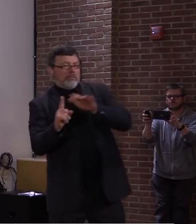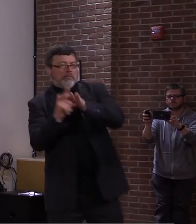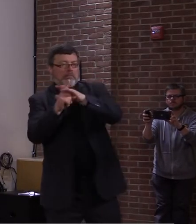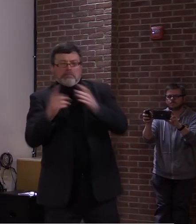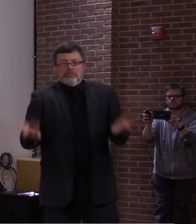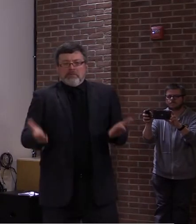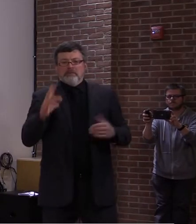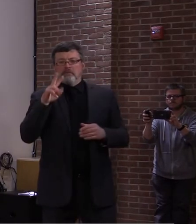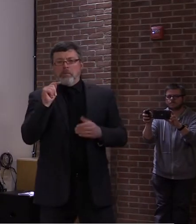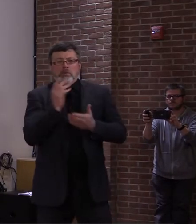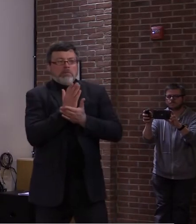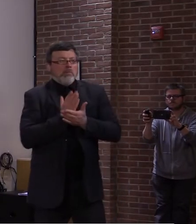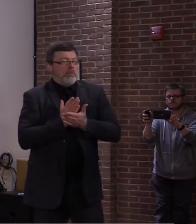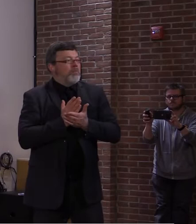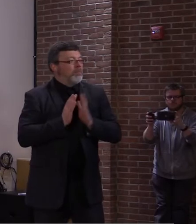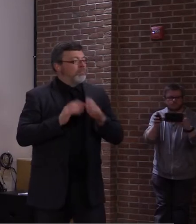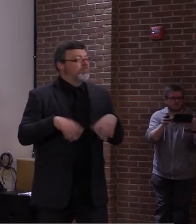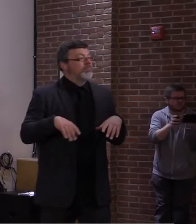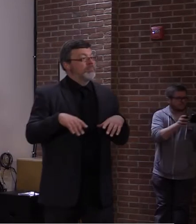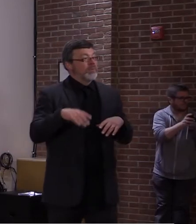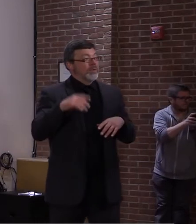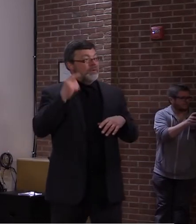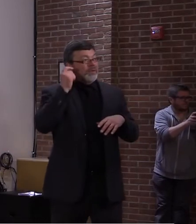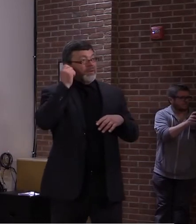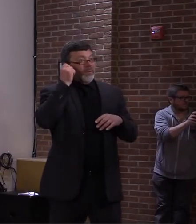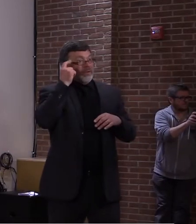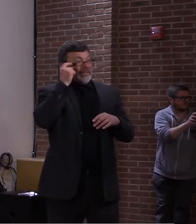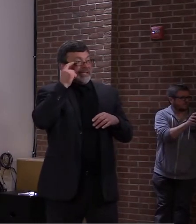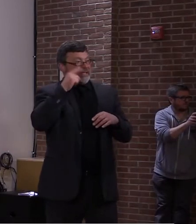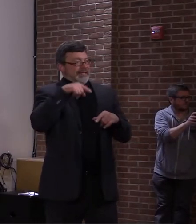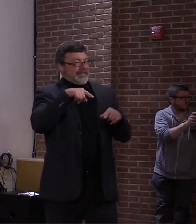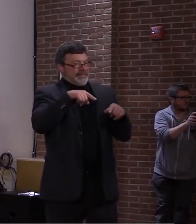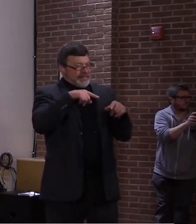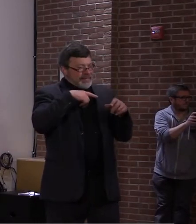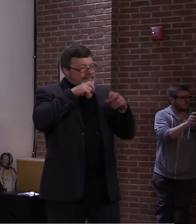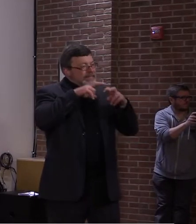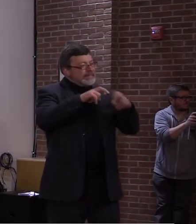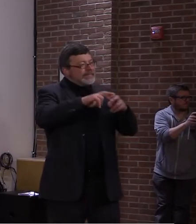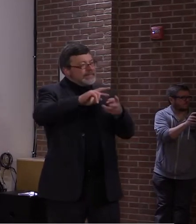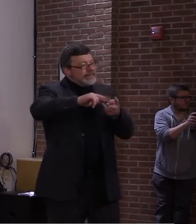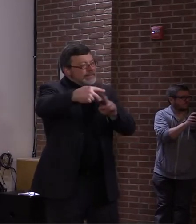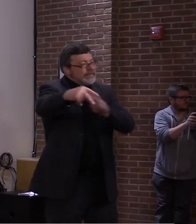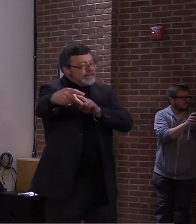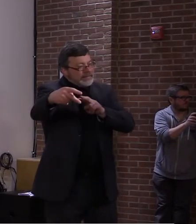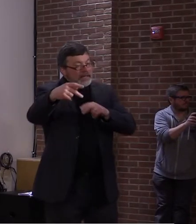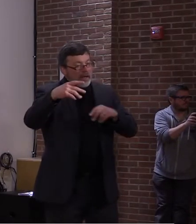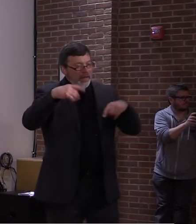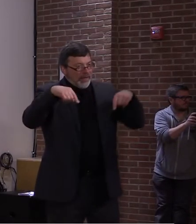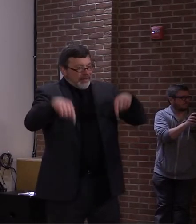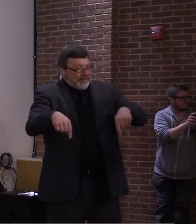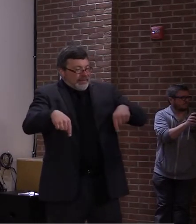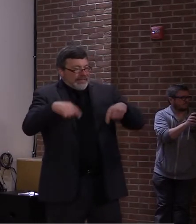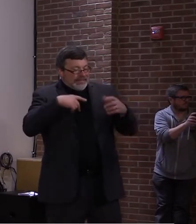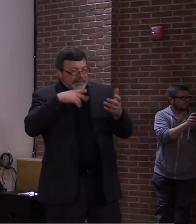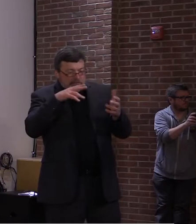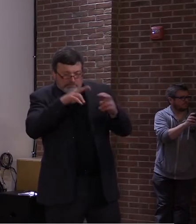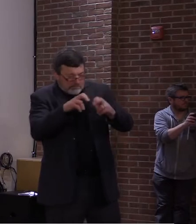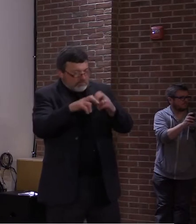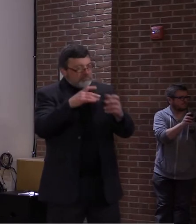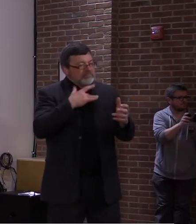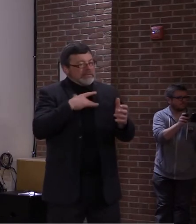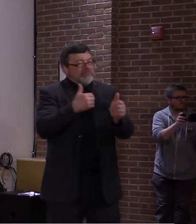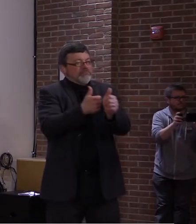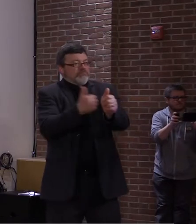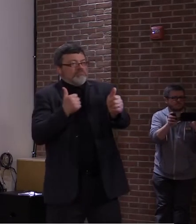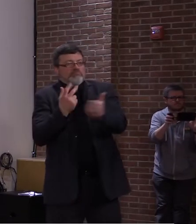The genome sequencing data we have is always a couple weeks old, because genome sequencing isn't like a PCR test where you get the result